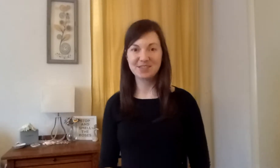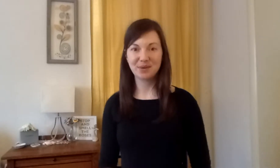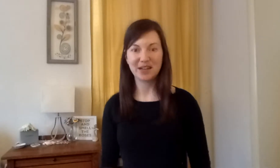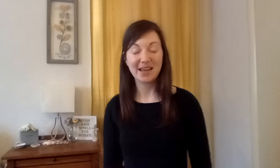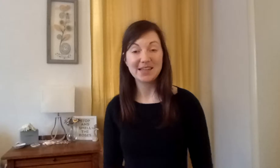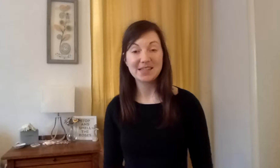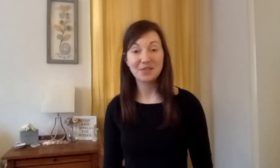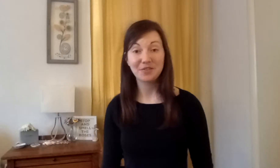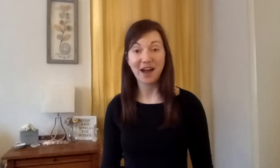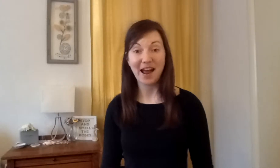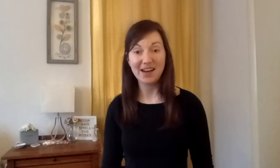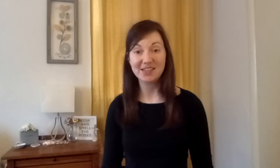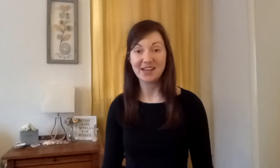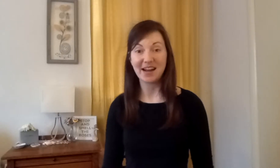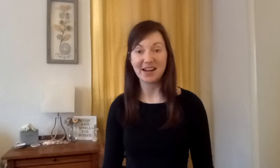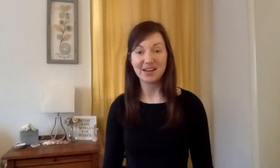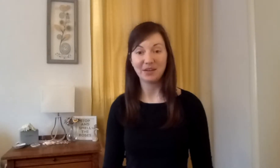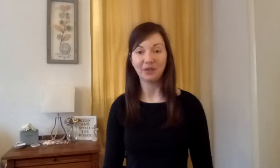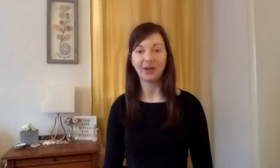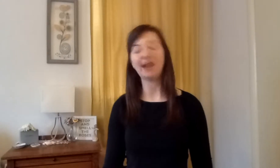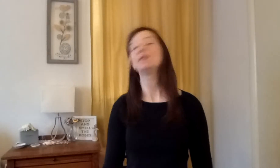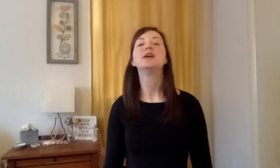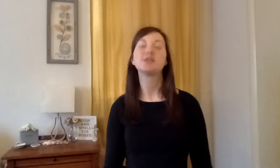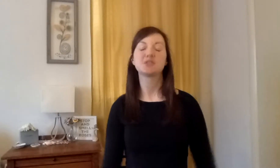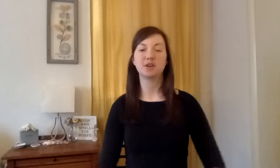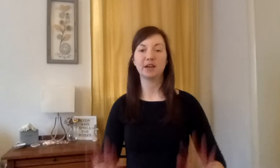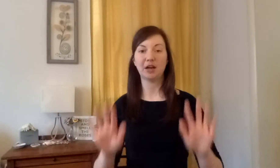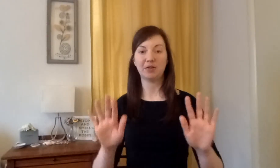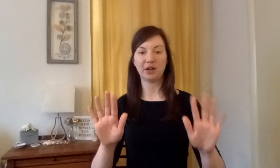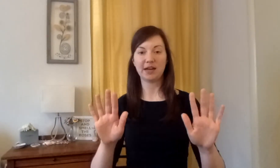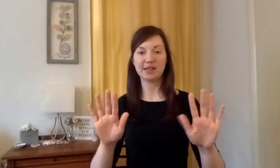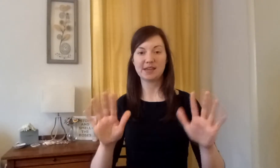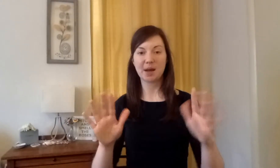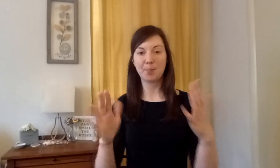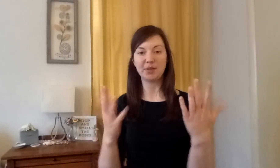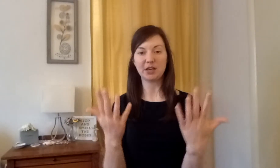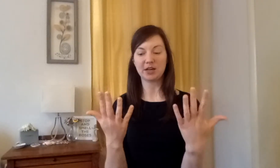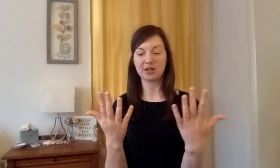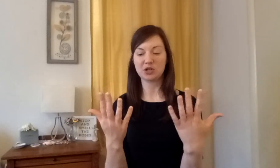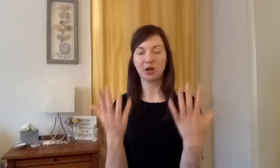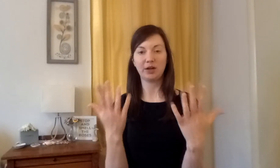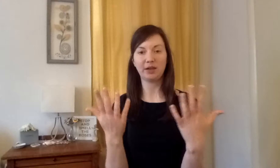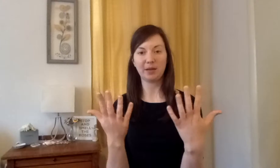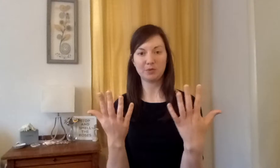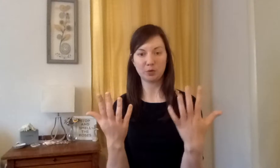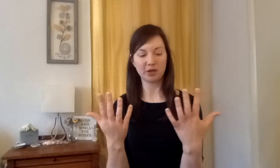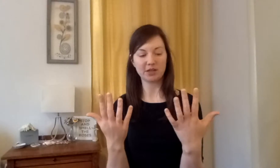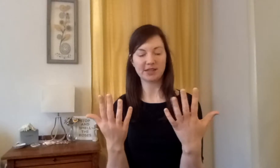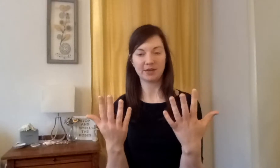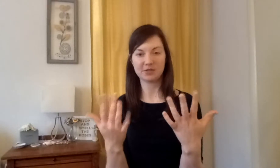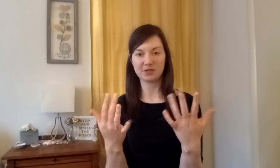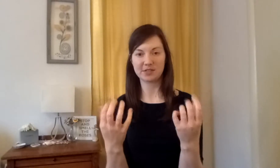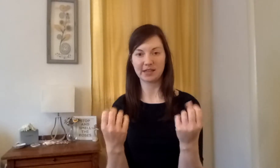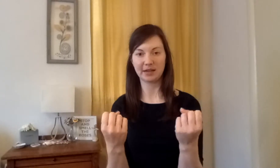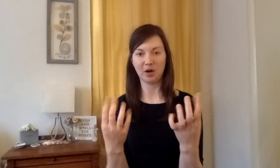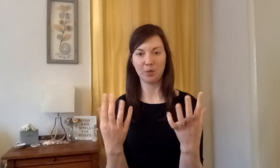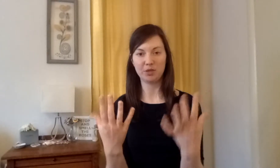word is fireside. Okay, so you're going to have your hands up, but you're going to turn them toward yourself. So it's like they're open to